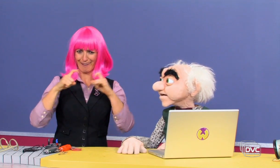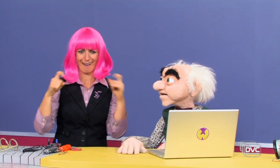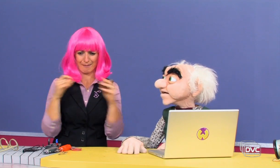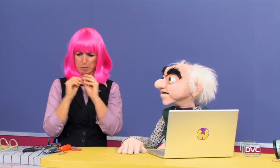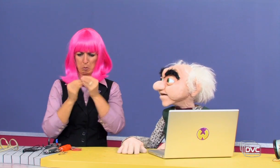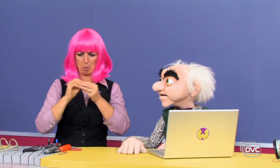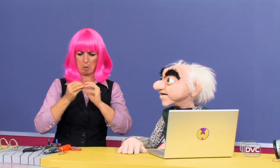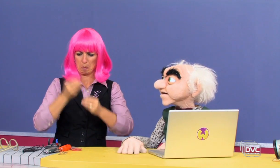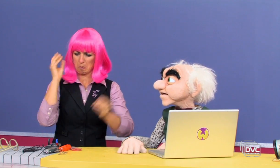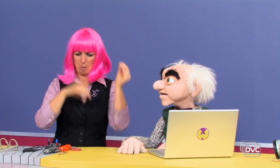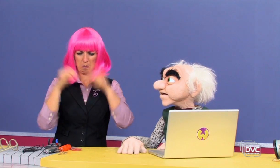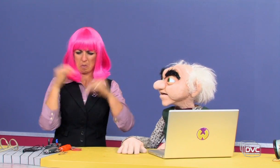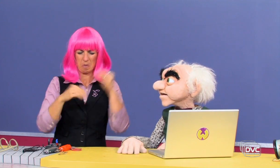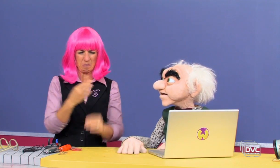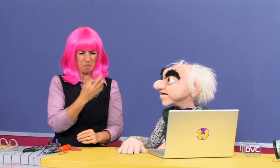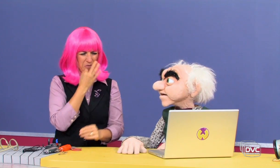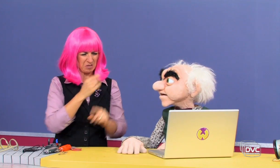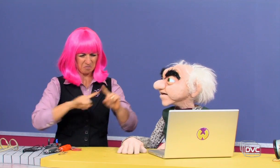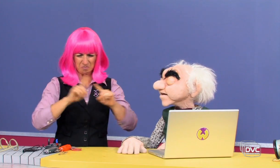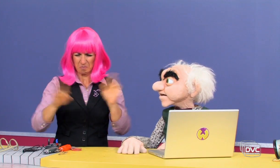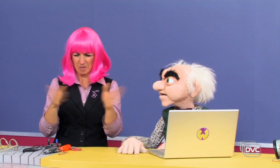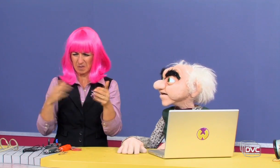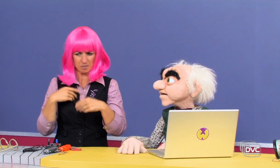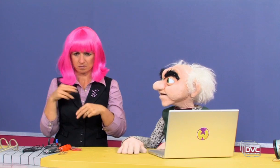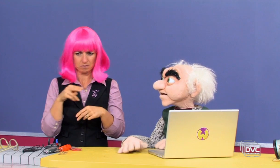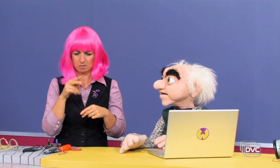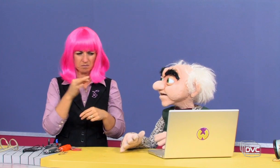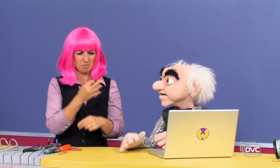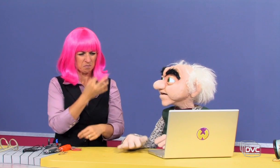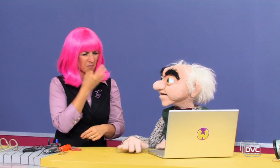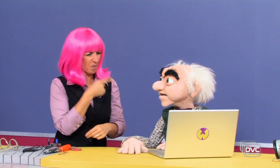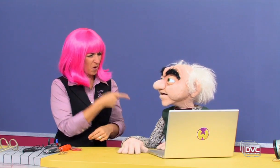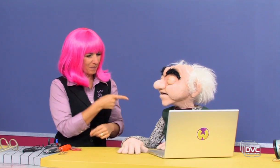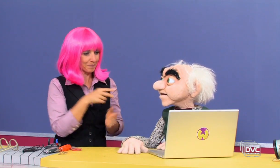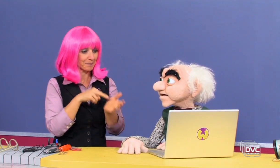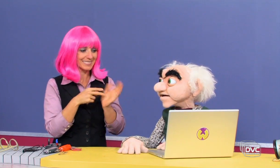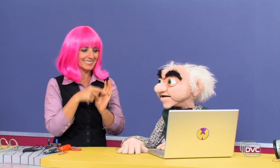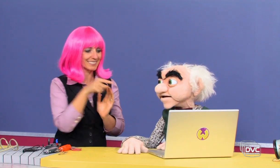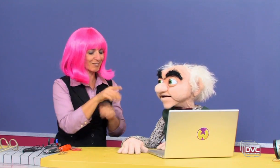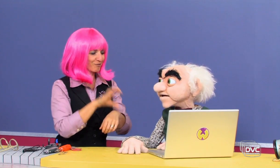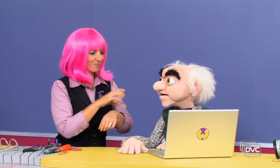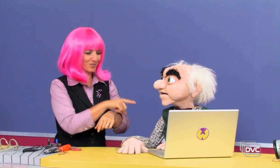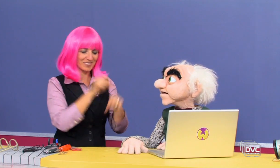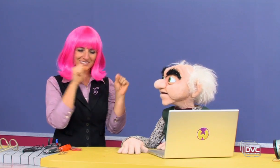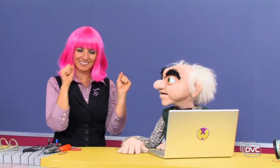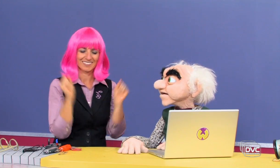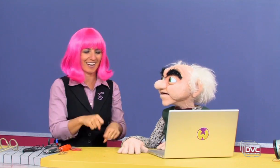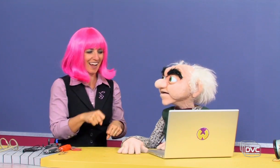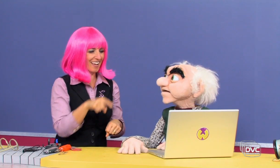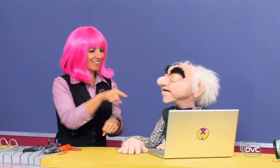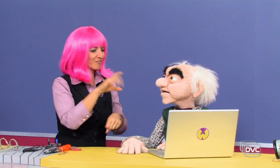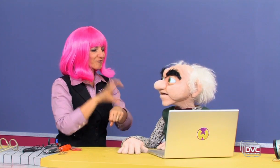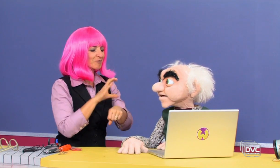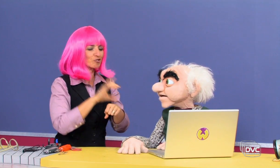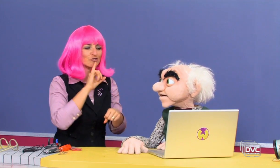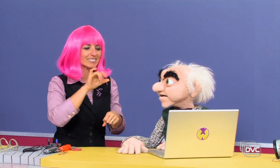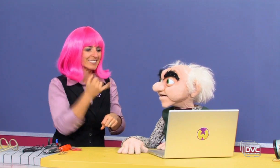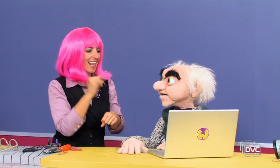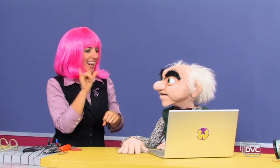very complicated, but you figure them out. You're an expert at that. Well, the computer's the same kind of